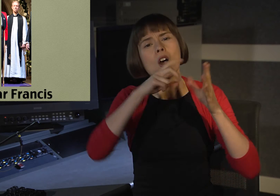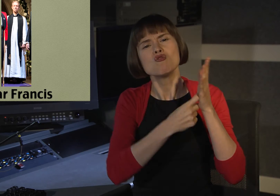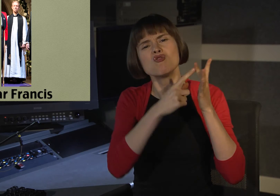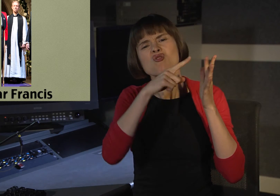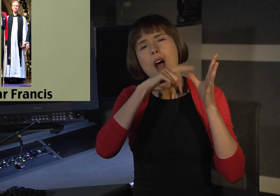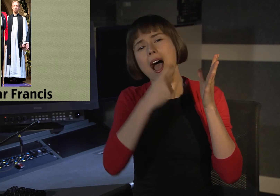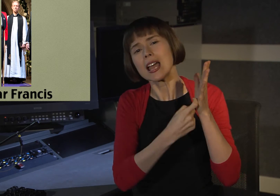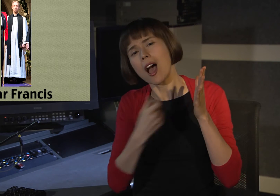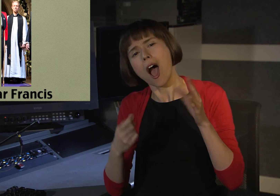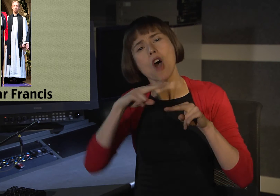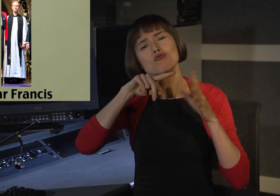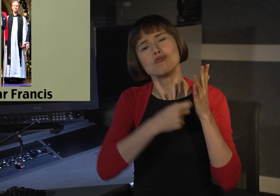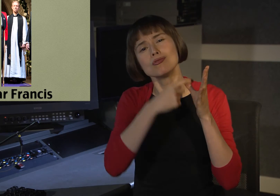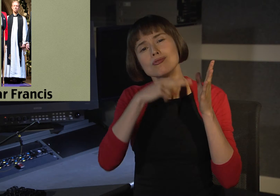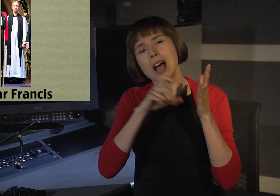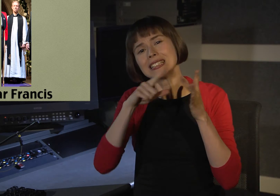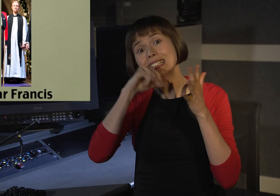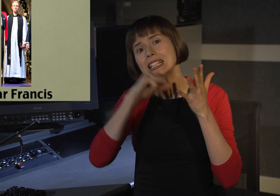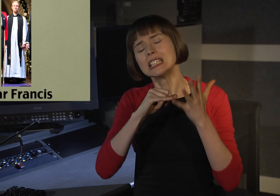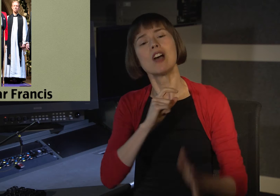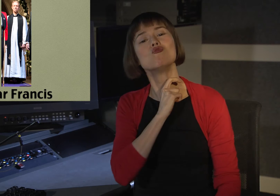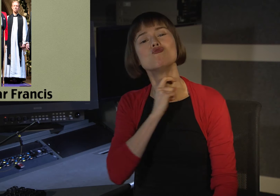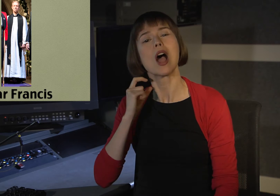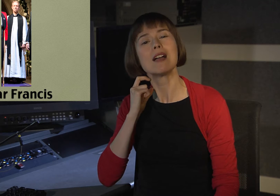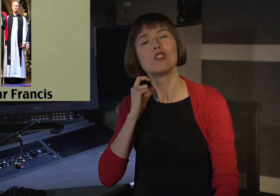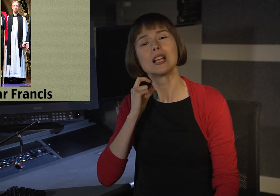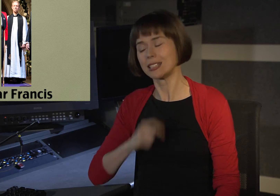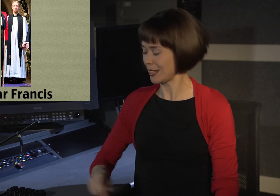And finally, Friar Francis, and this is his sign name.